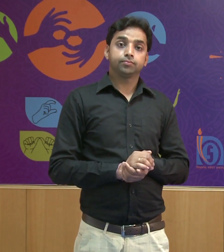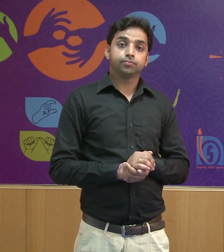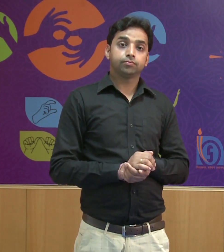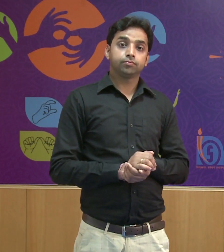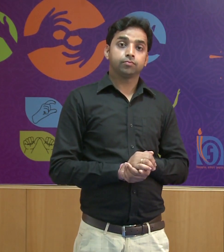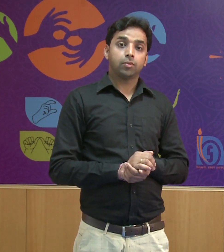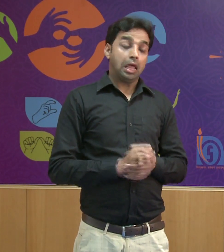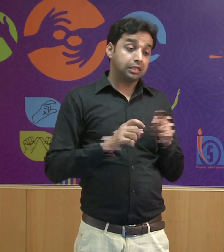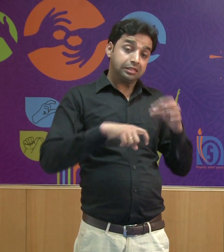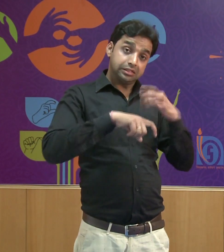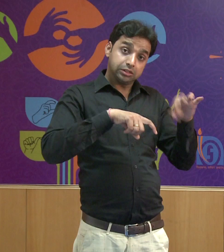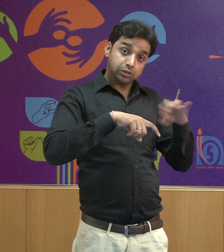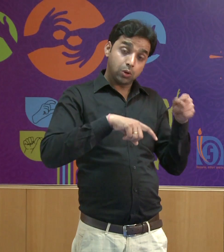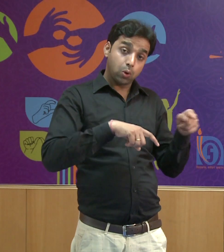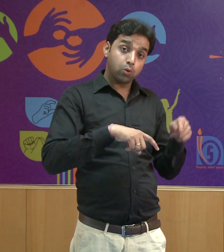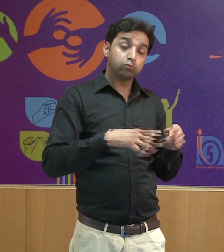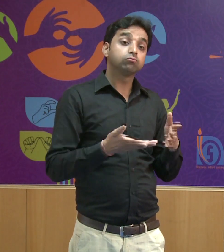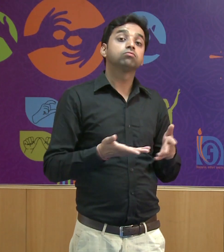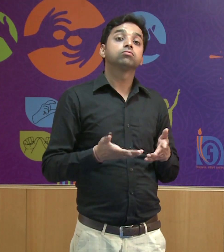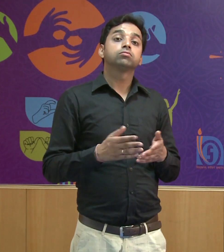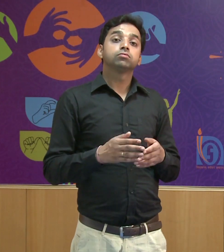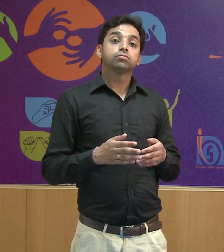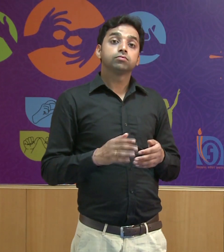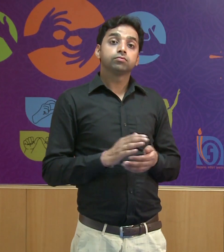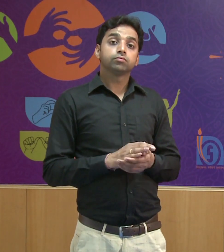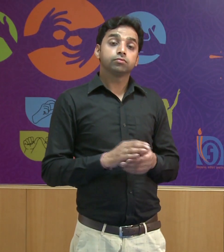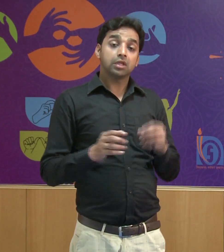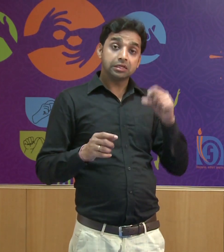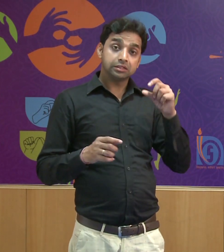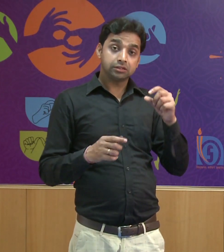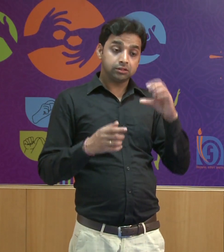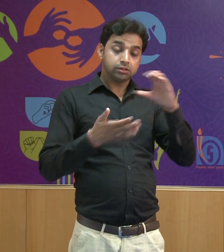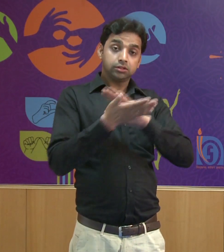These coins are the Chinese and Prakrit language.